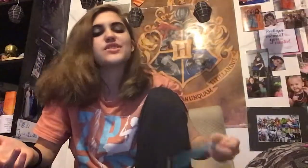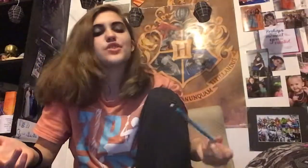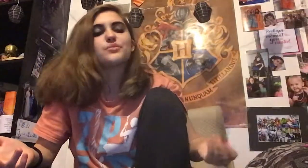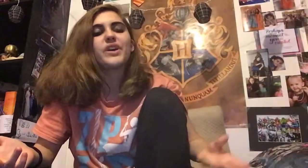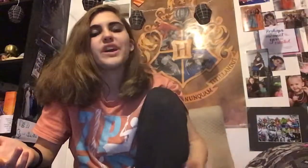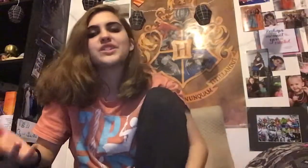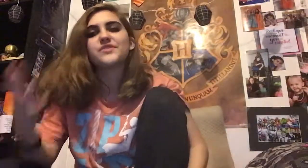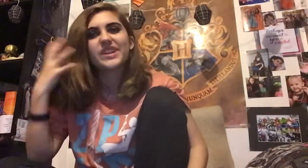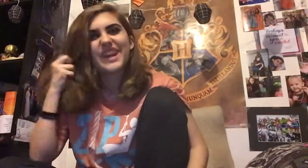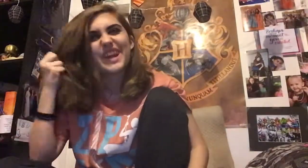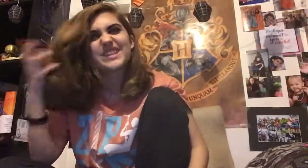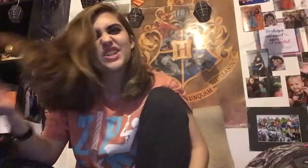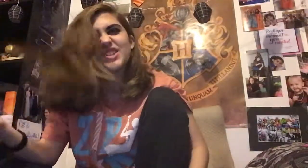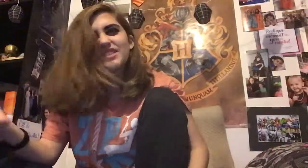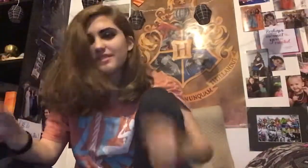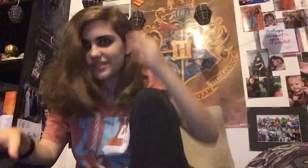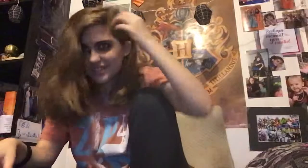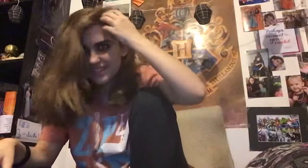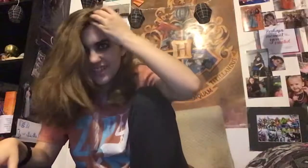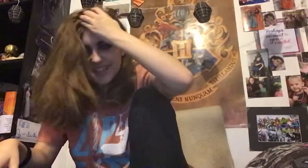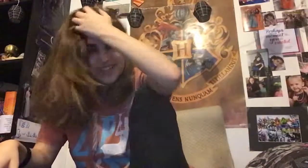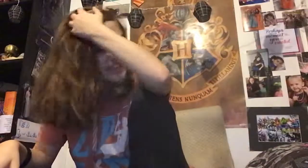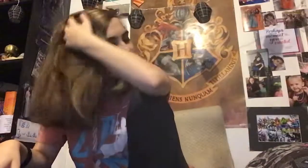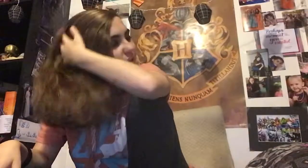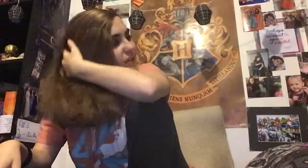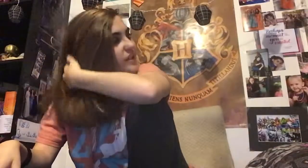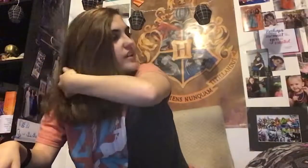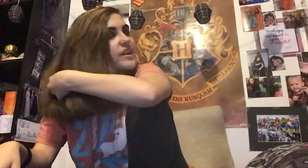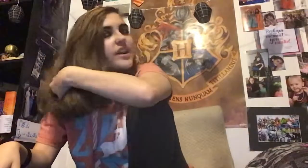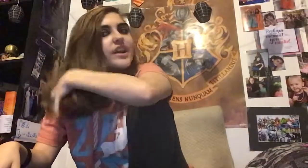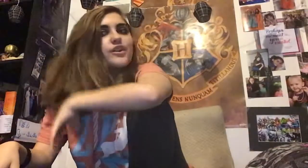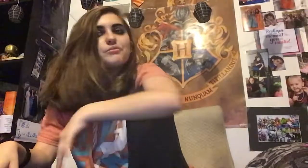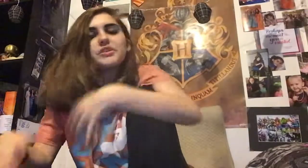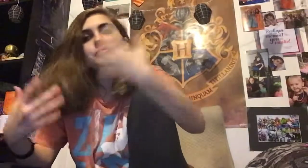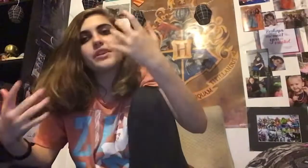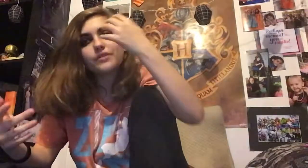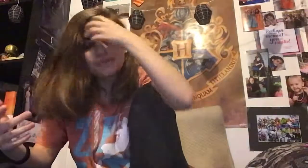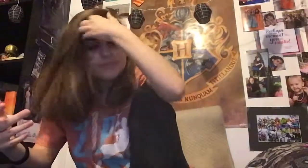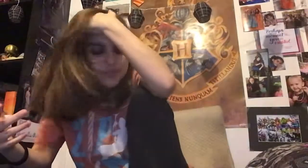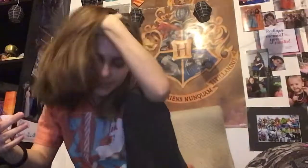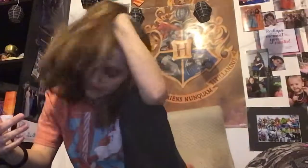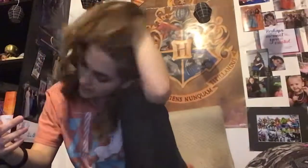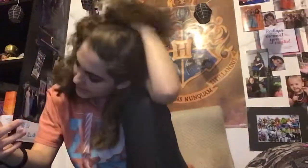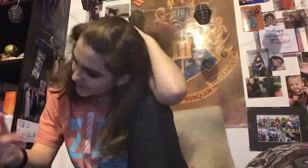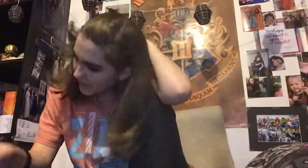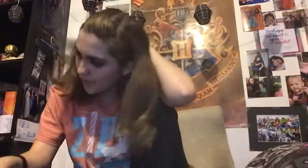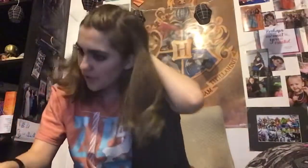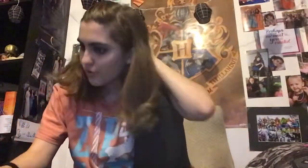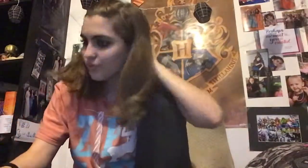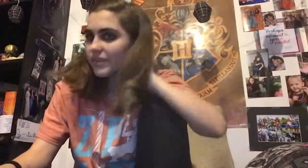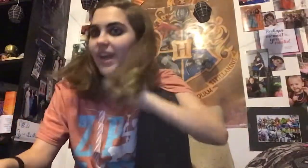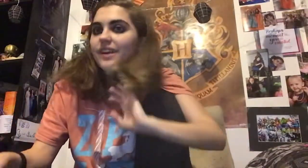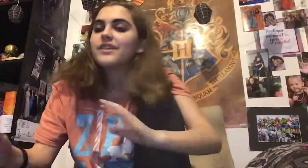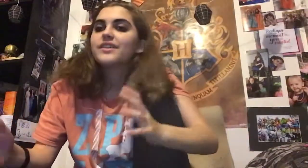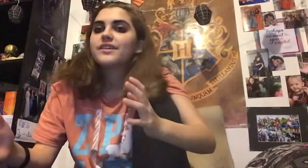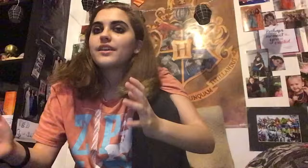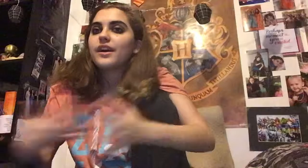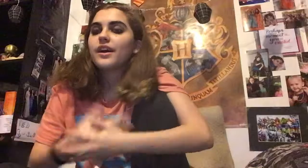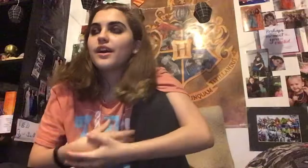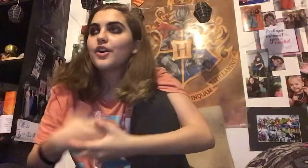certain way. I just feel like I gotta touch it. It's weird. I know, but whatever. Okay, so, yeah. Hope